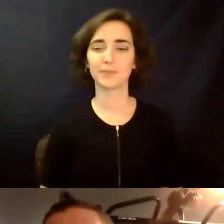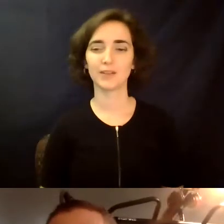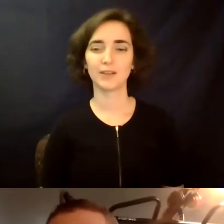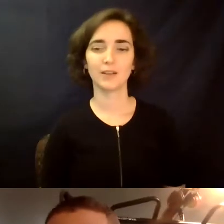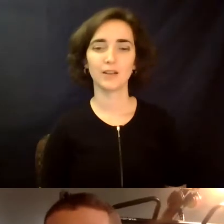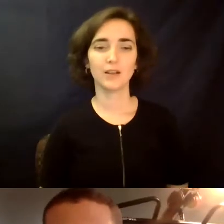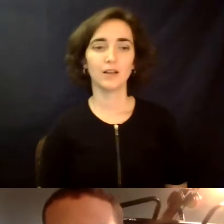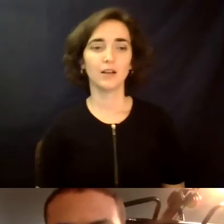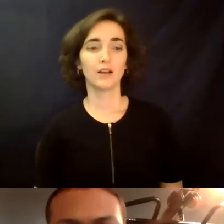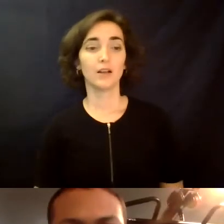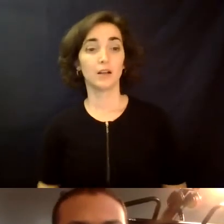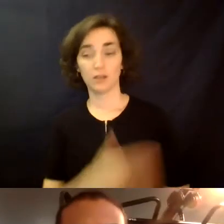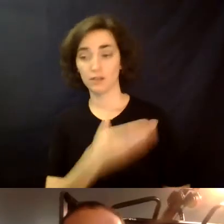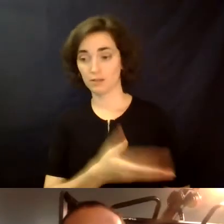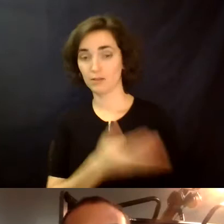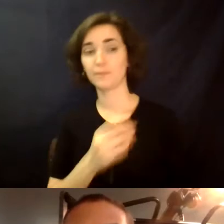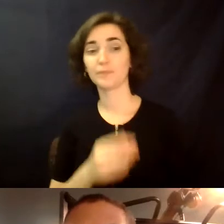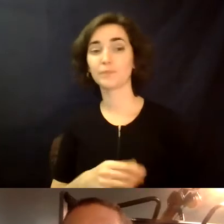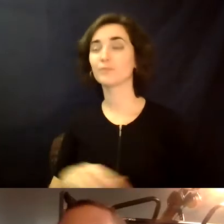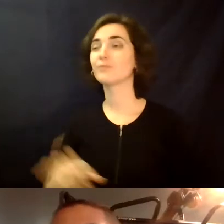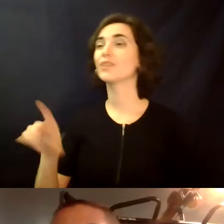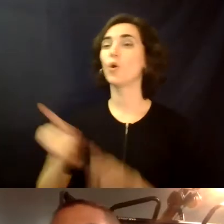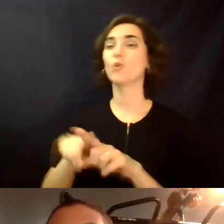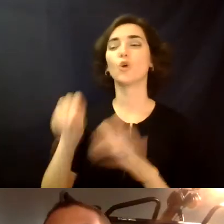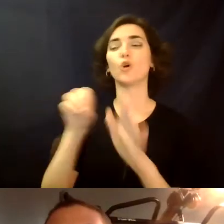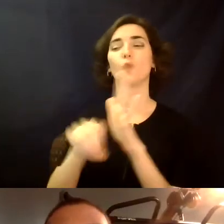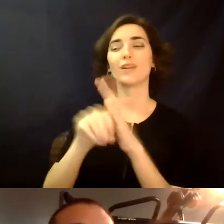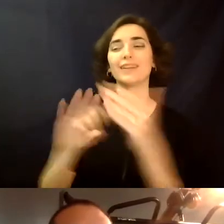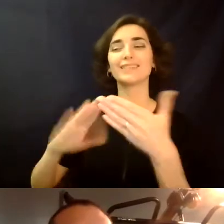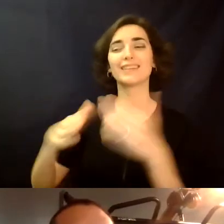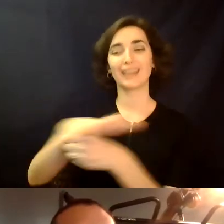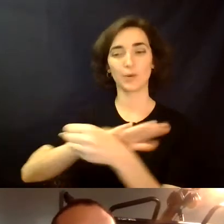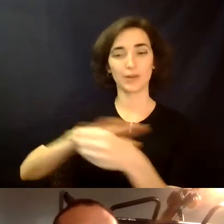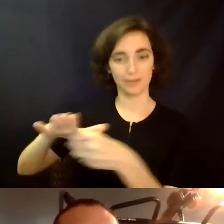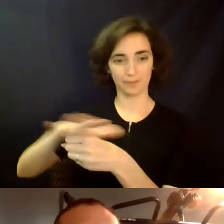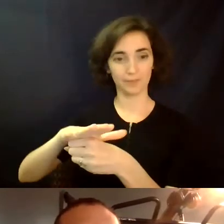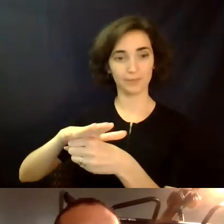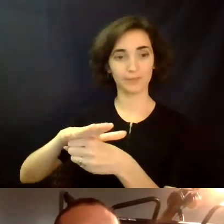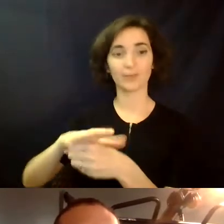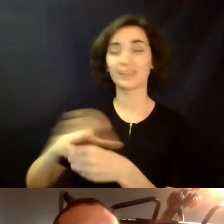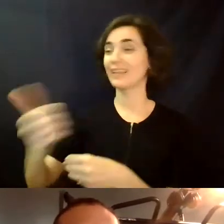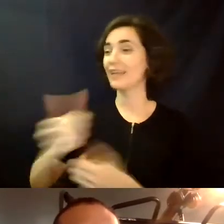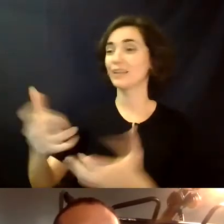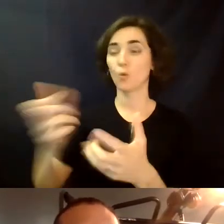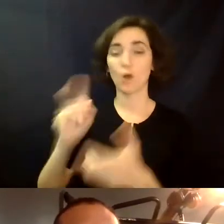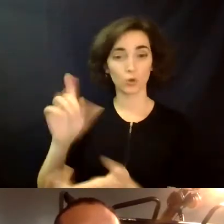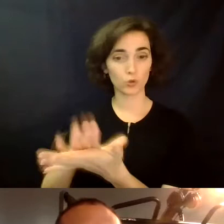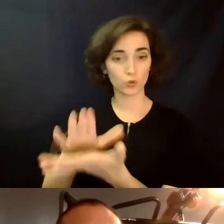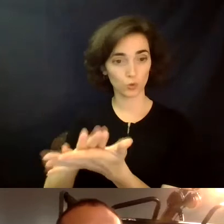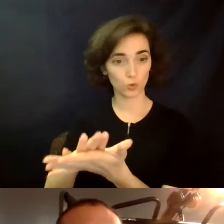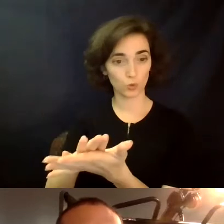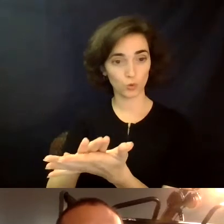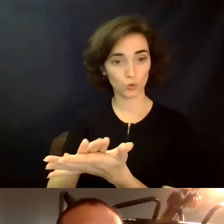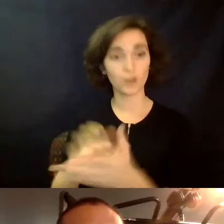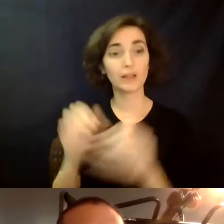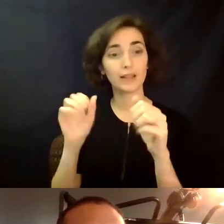And also, as far as the New Orleans metro area, anyone looking to go to school can utilize